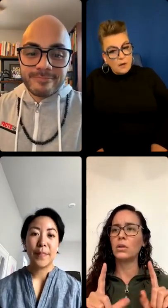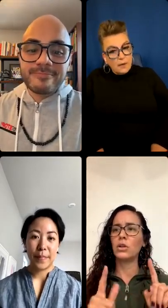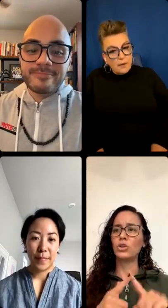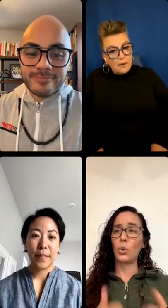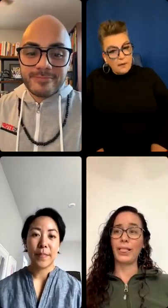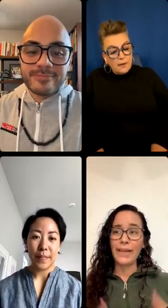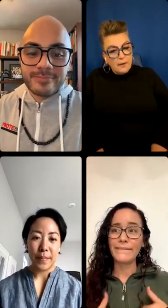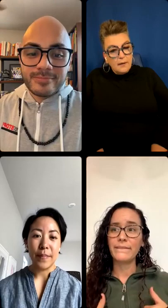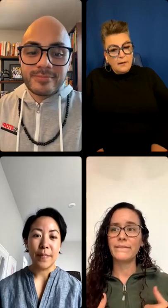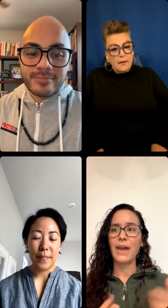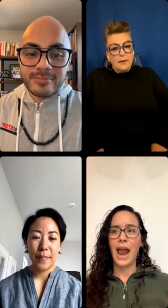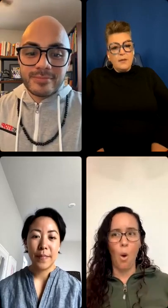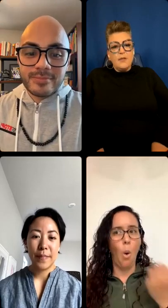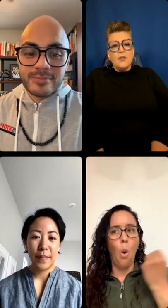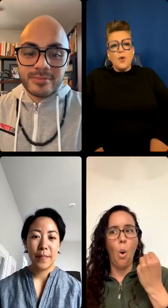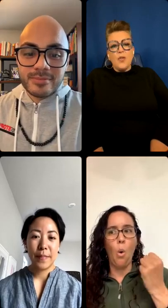framework